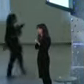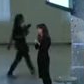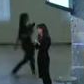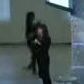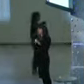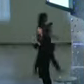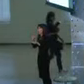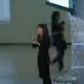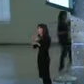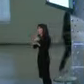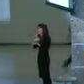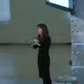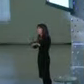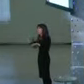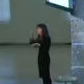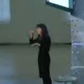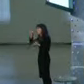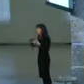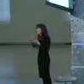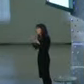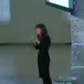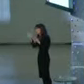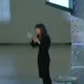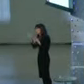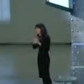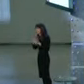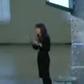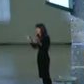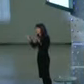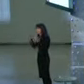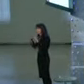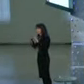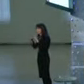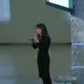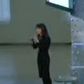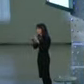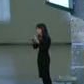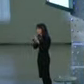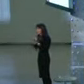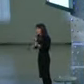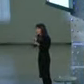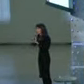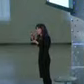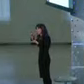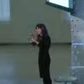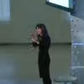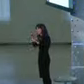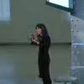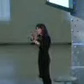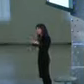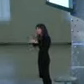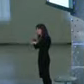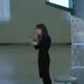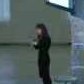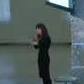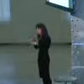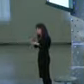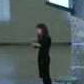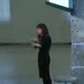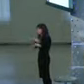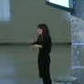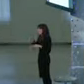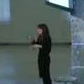connects both narrative and games together. That we have a narrative mode, we have a